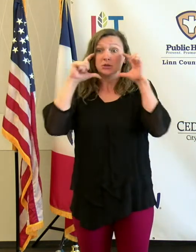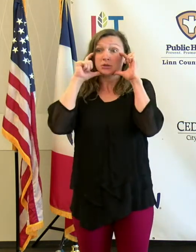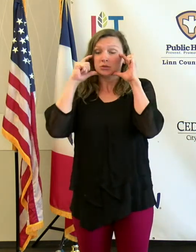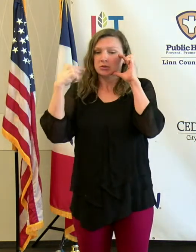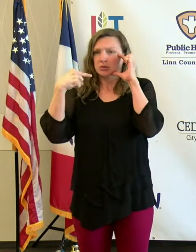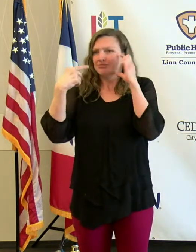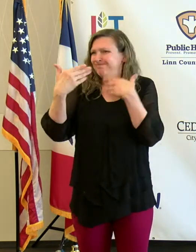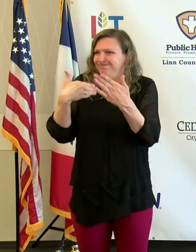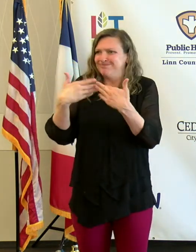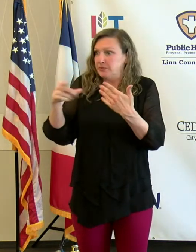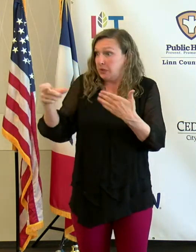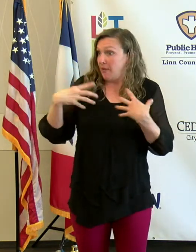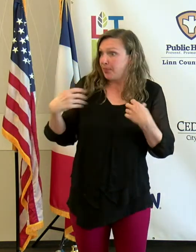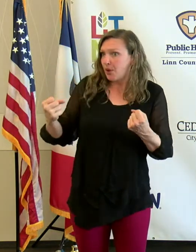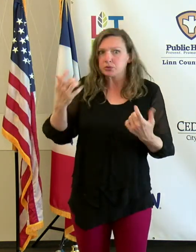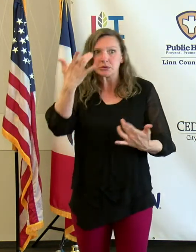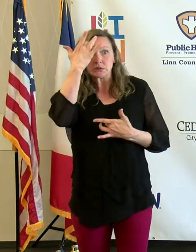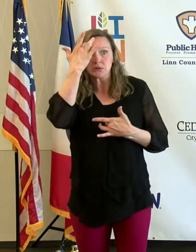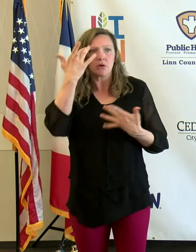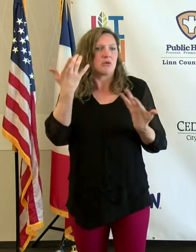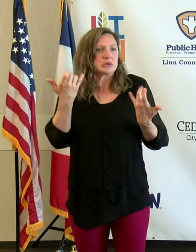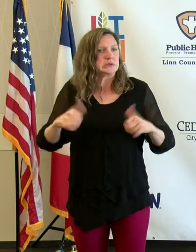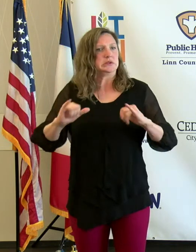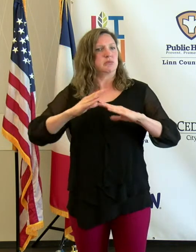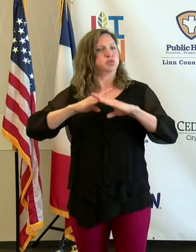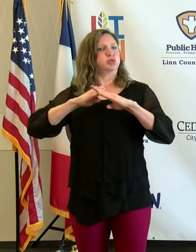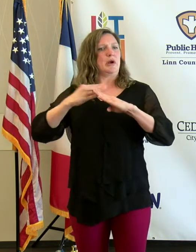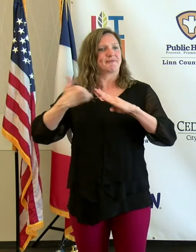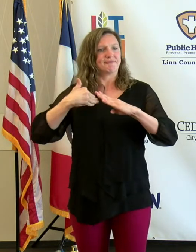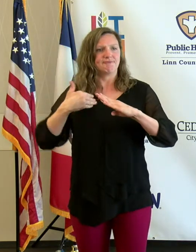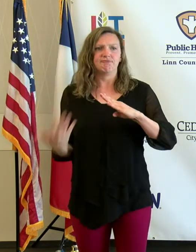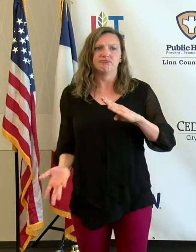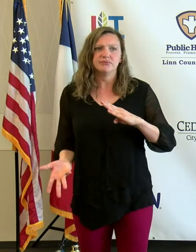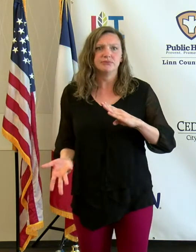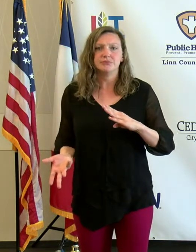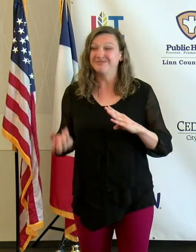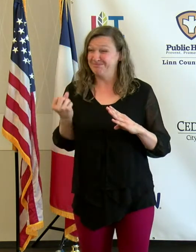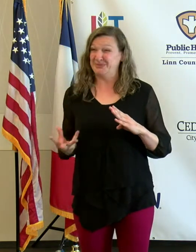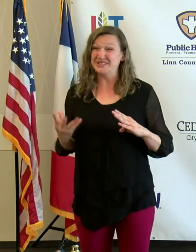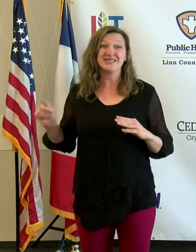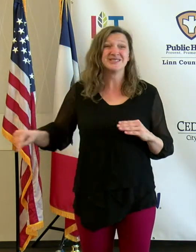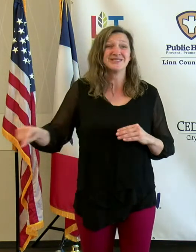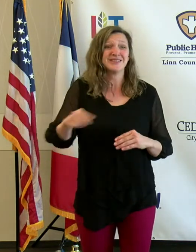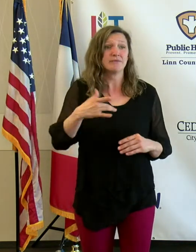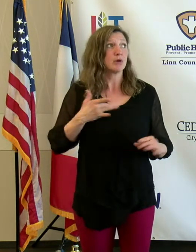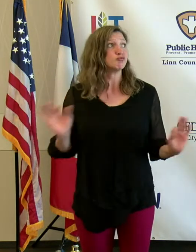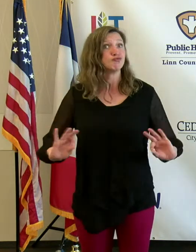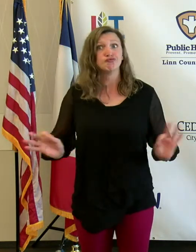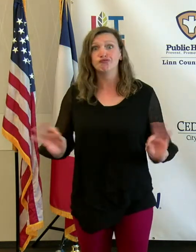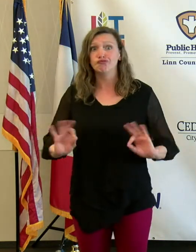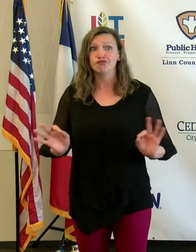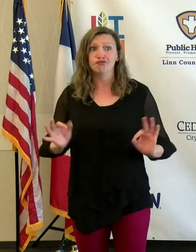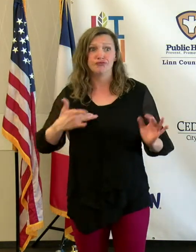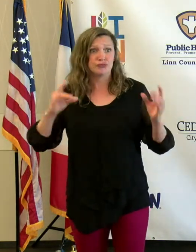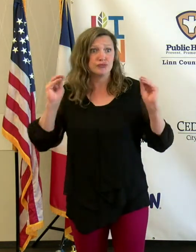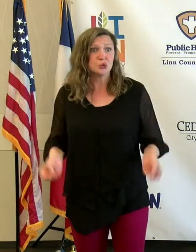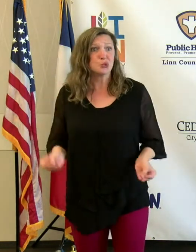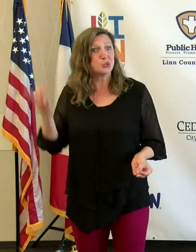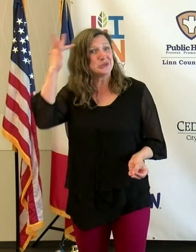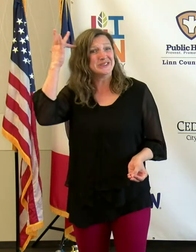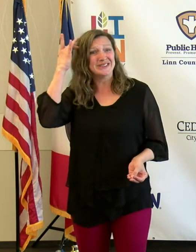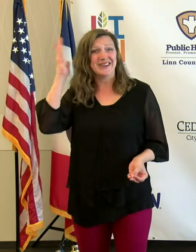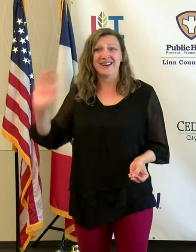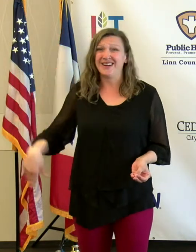from people who were hanging around others who didn't seem sick, but at the same time we're still spreading that virus to